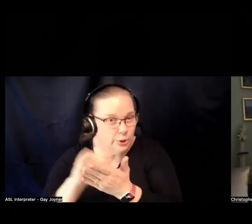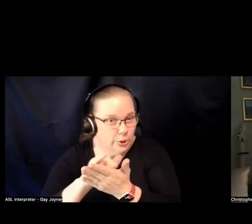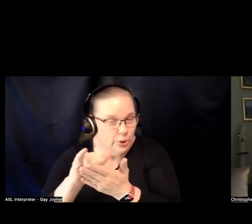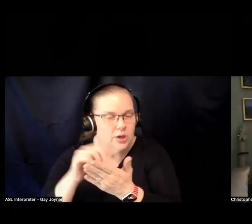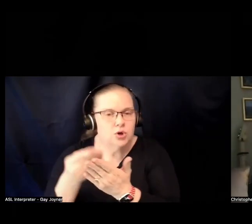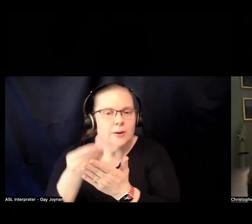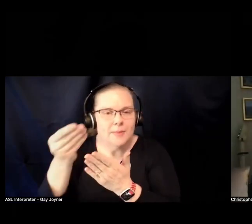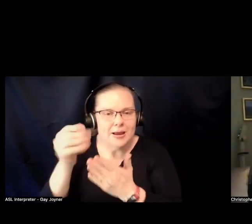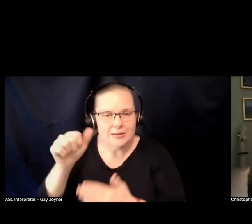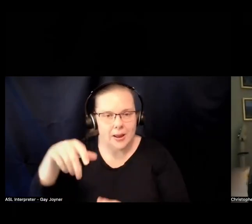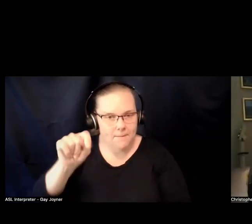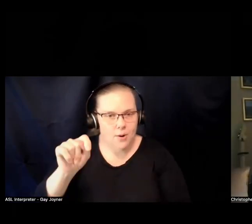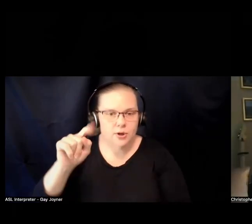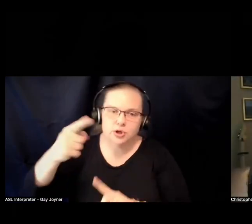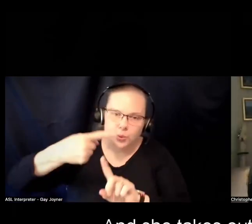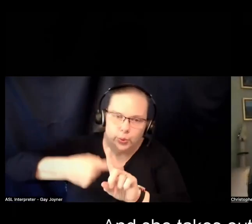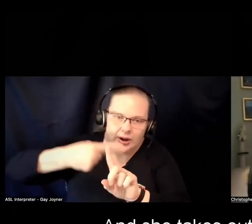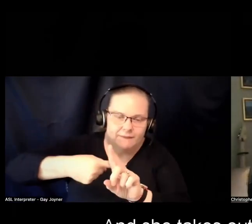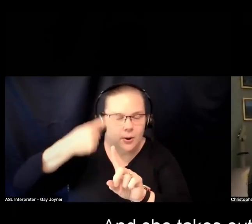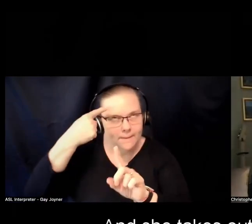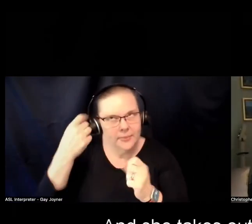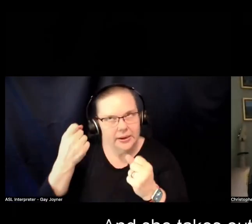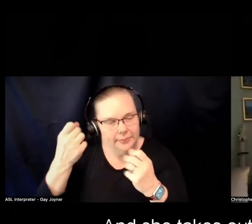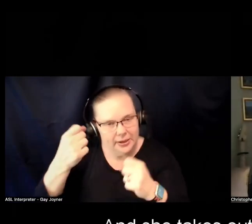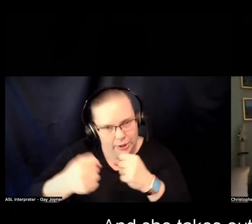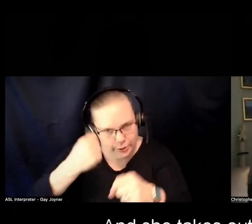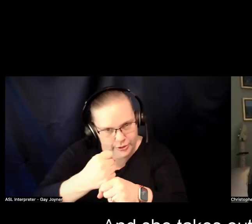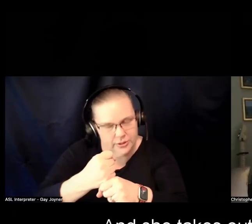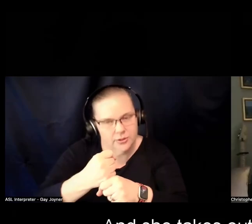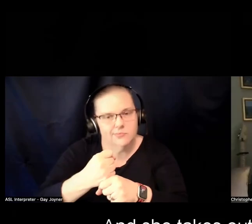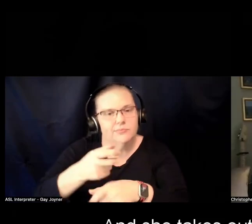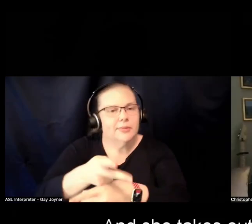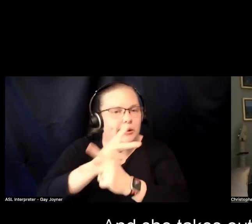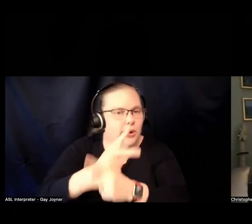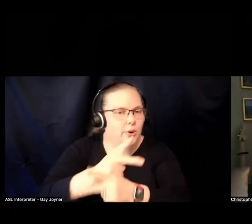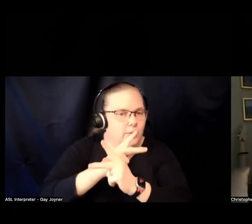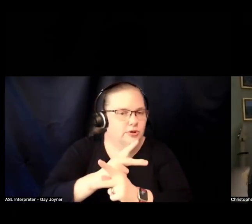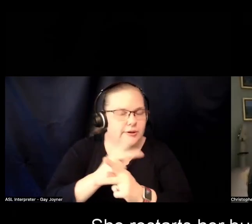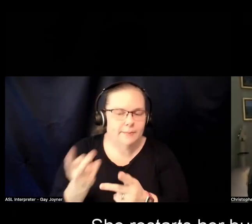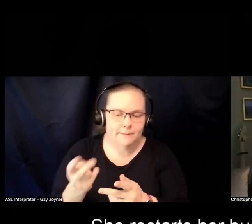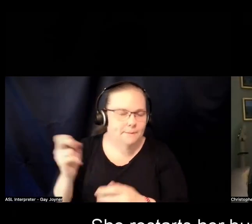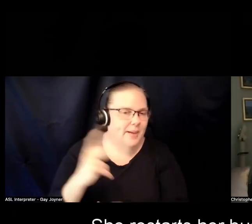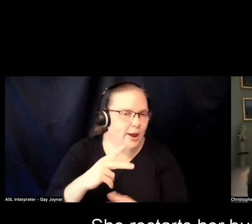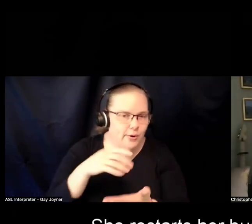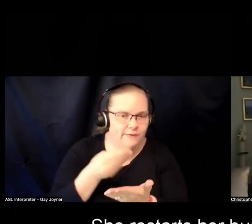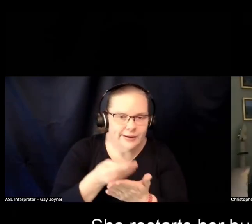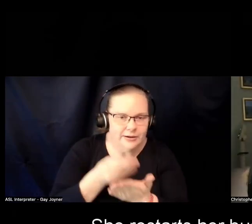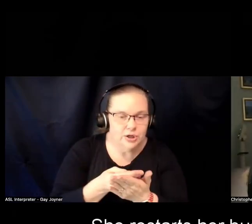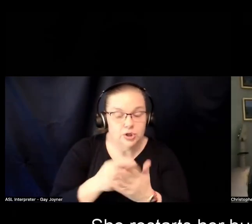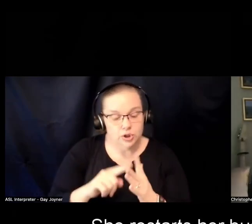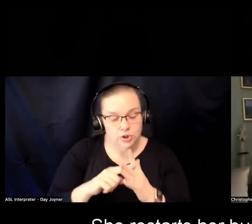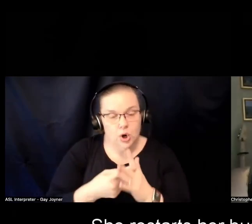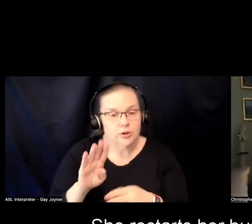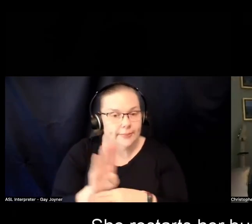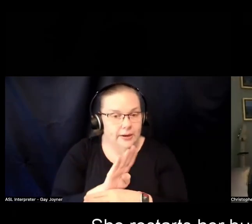the apartment that she's rented for decades. And she takes out some loans to get back on her feet. She restarts her business, a